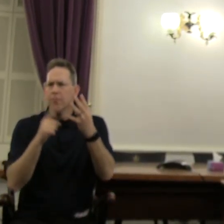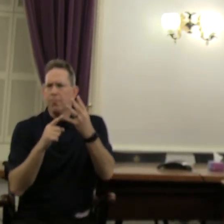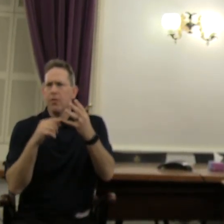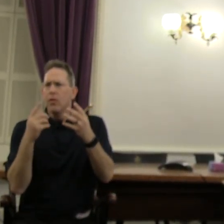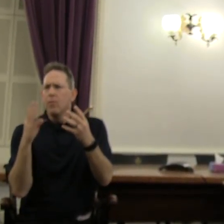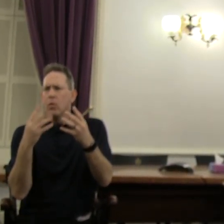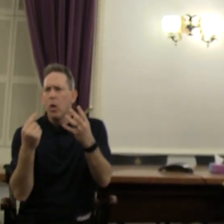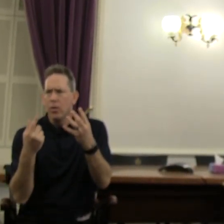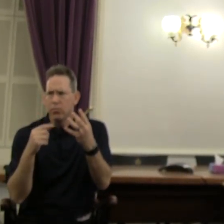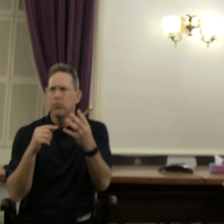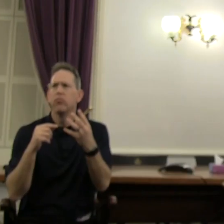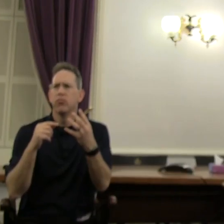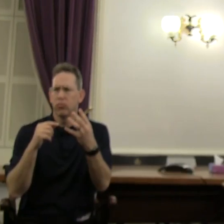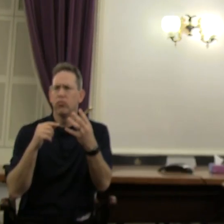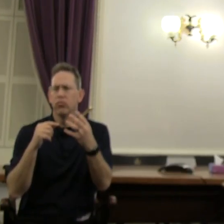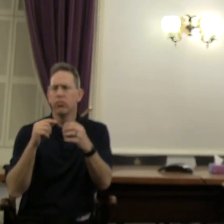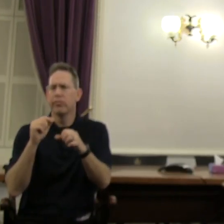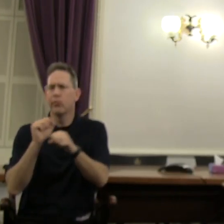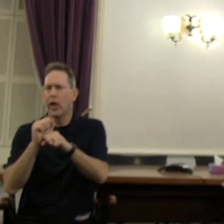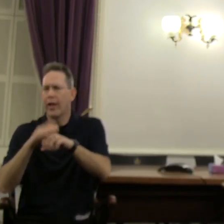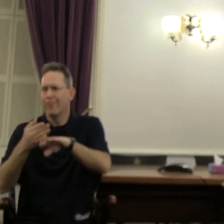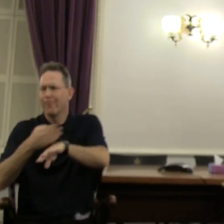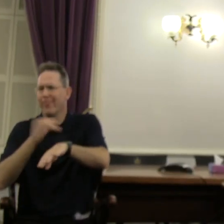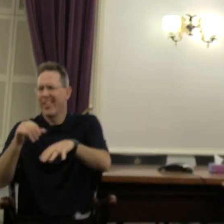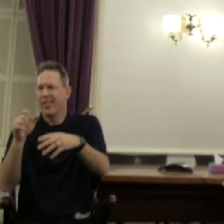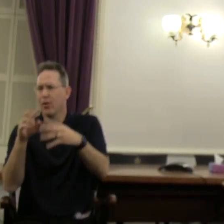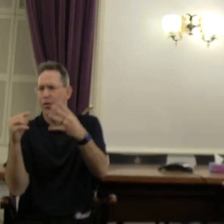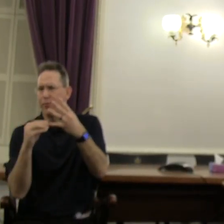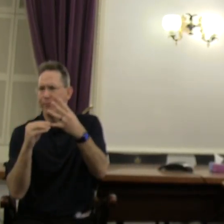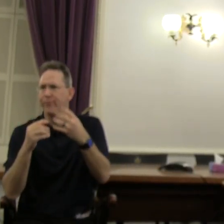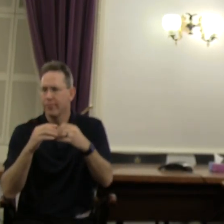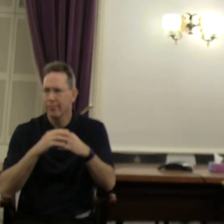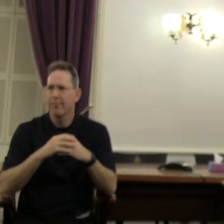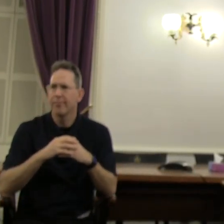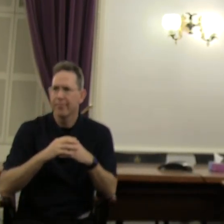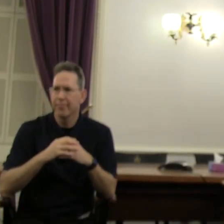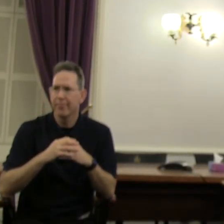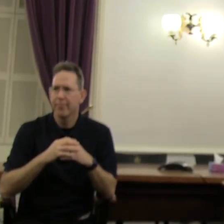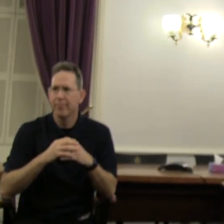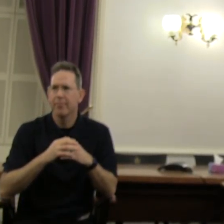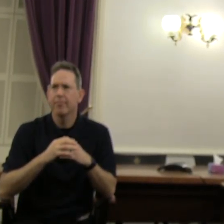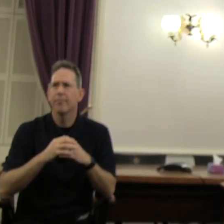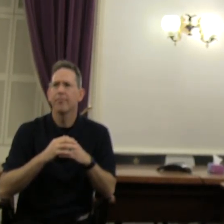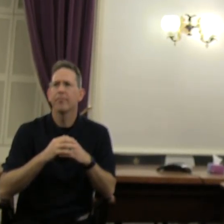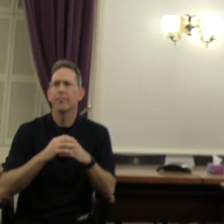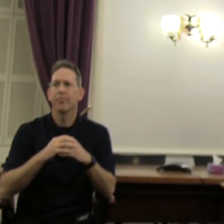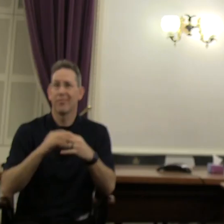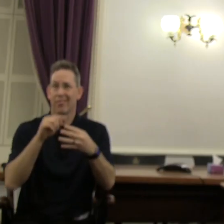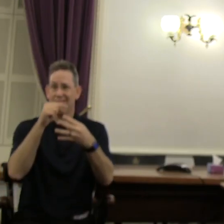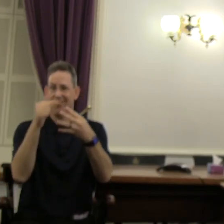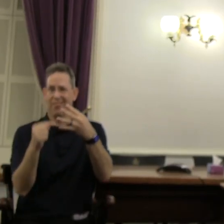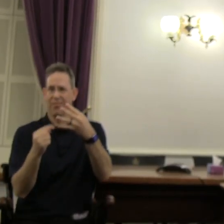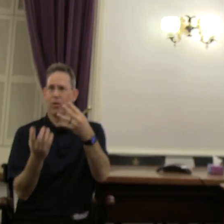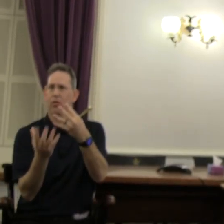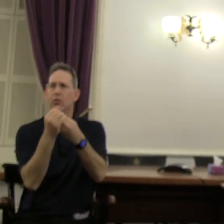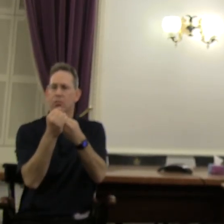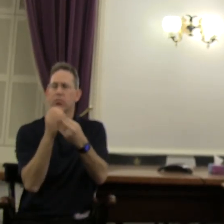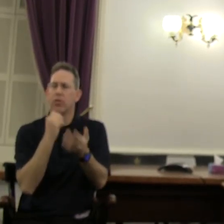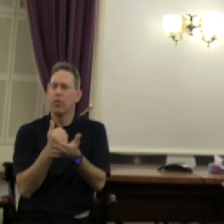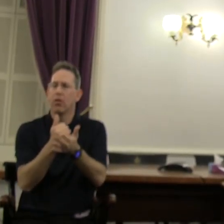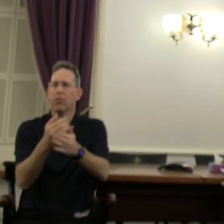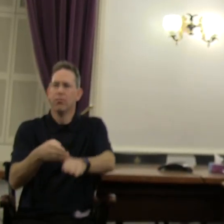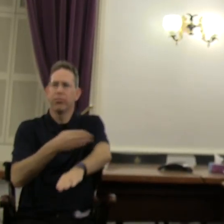MWPD spouse for the purpose of determining eligibility of the non-MWPD spouse for certain types of